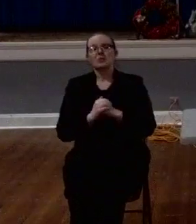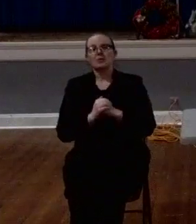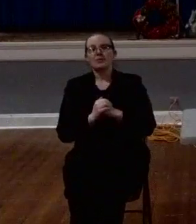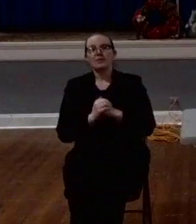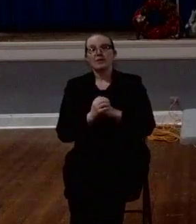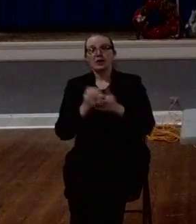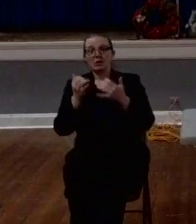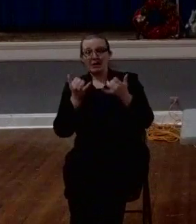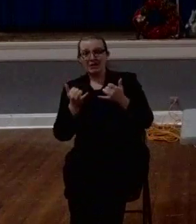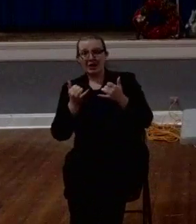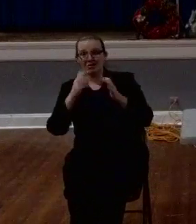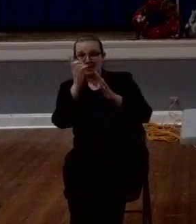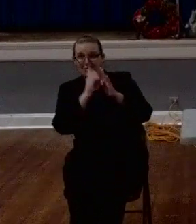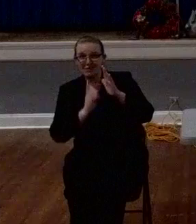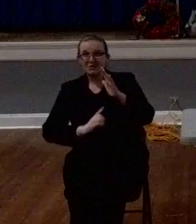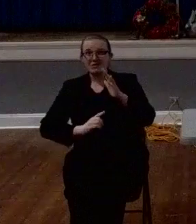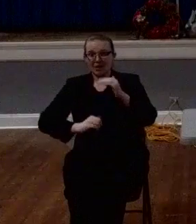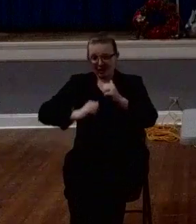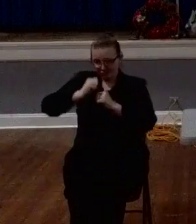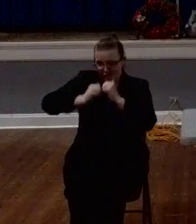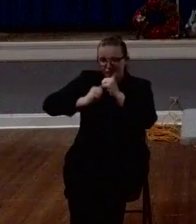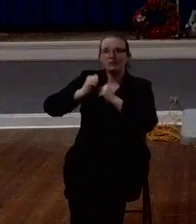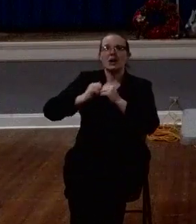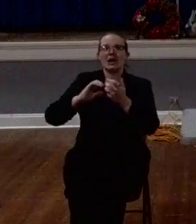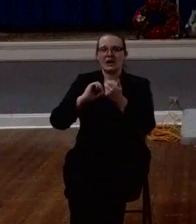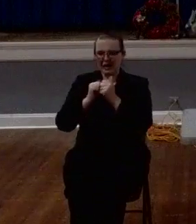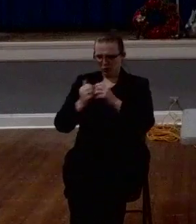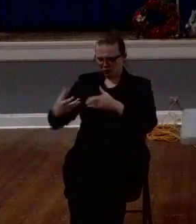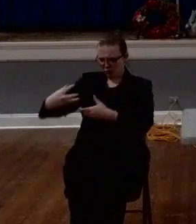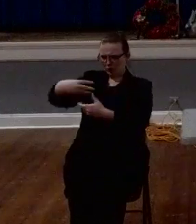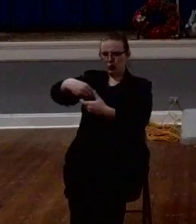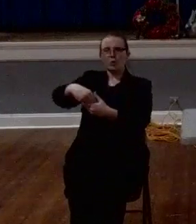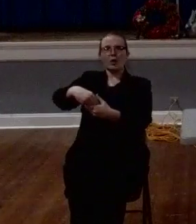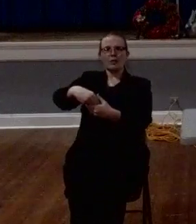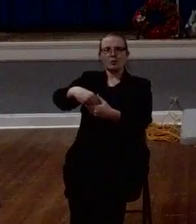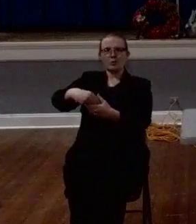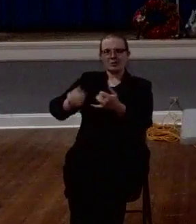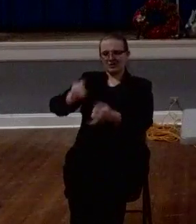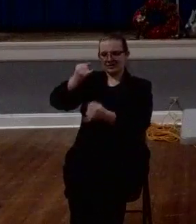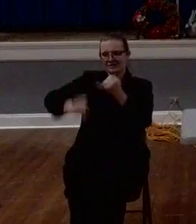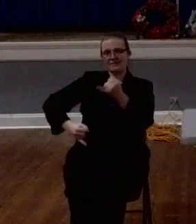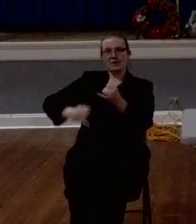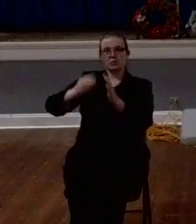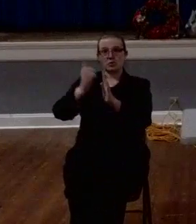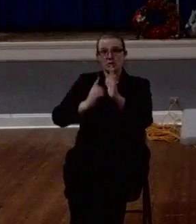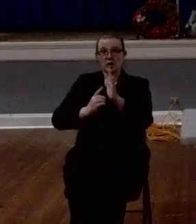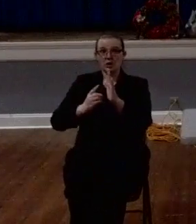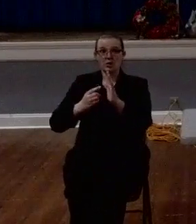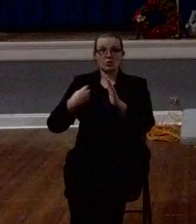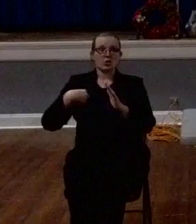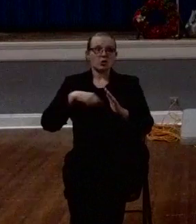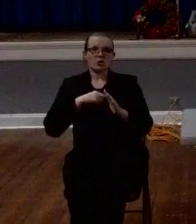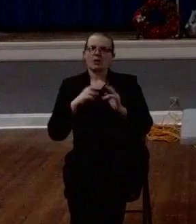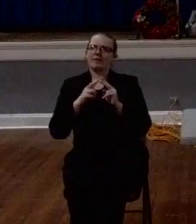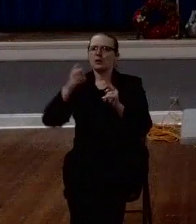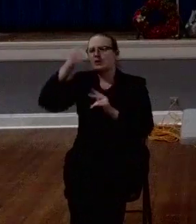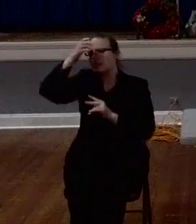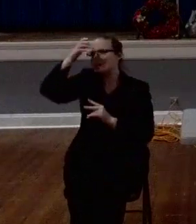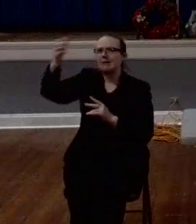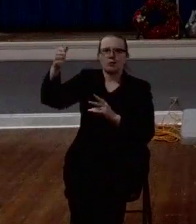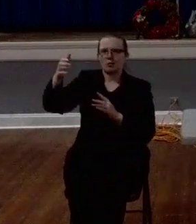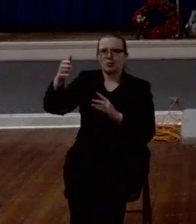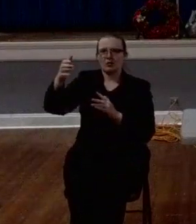architectural features of the bridge, how we can incorporate that into the final design. We're very conceptual now, so you're not going to be